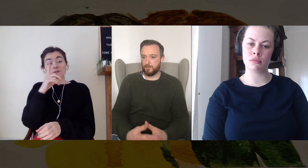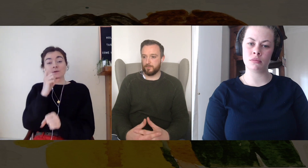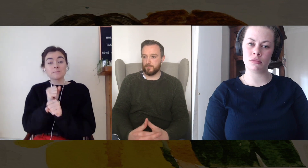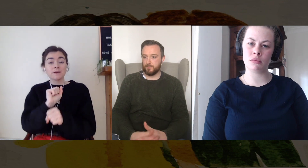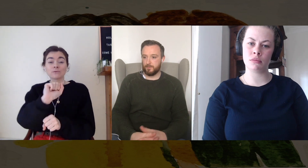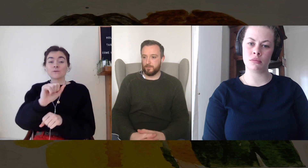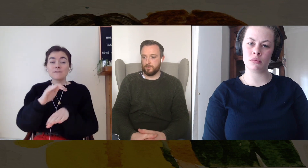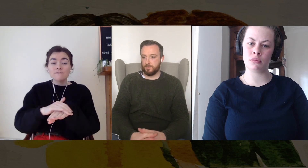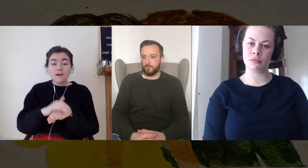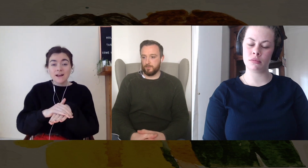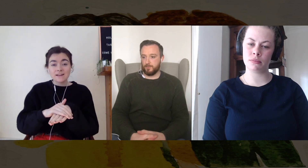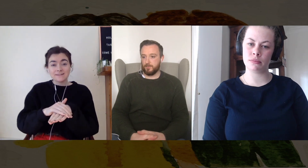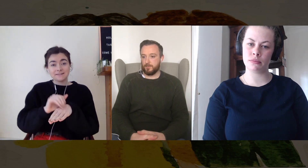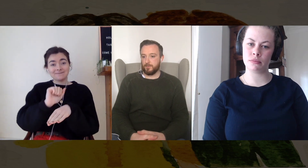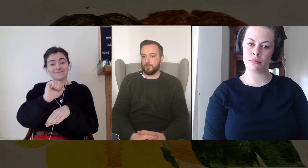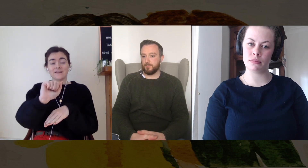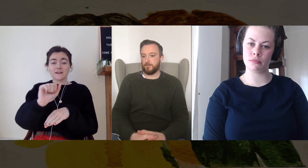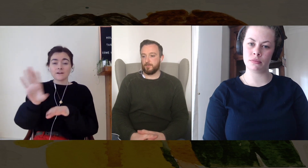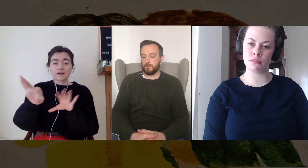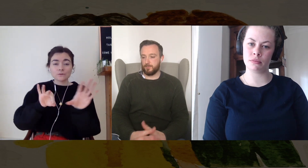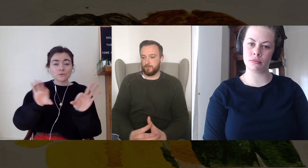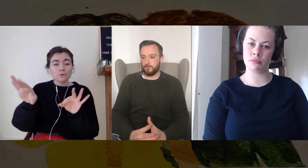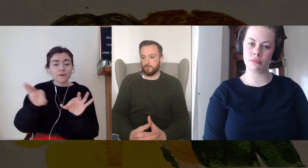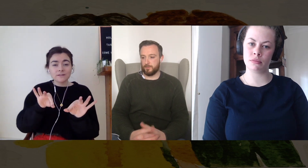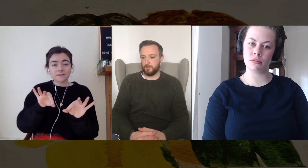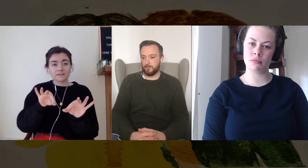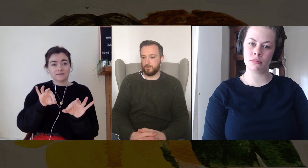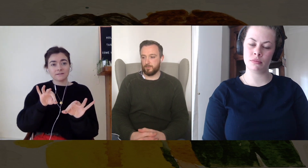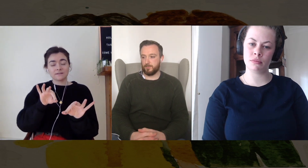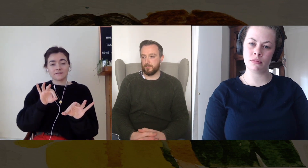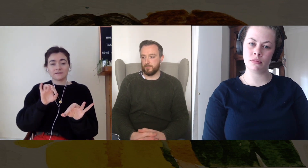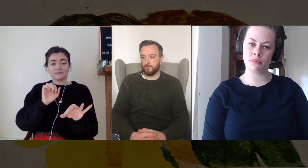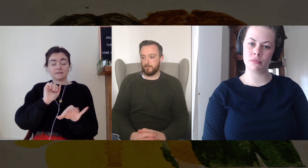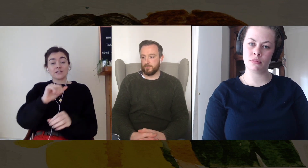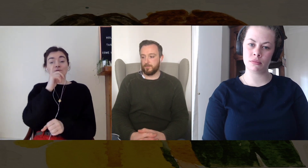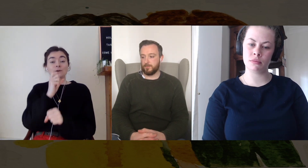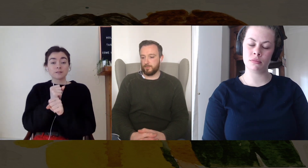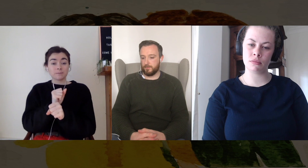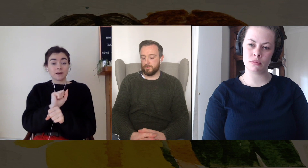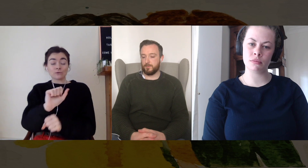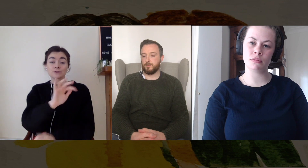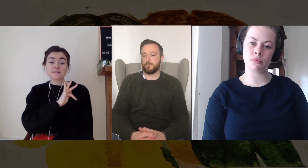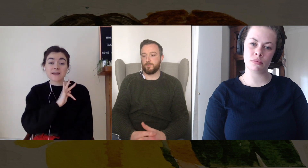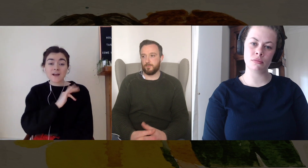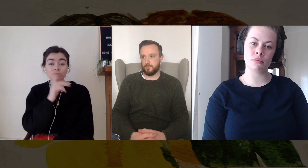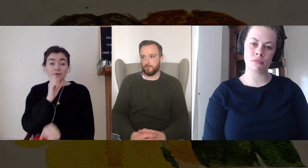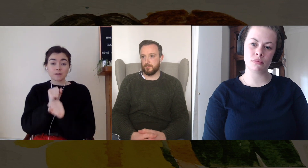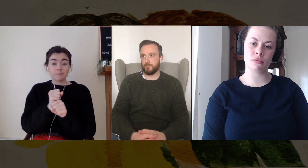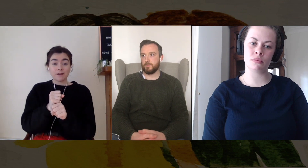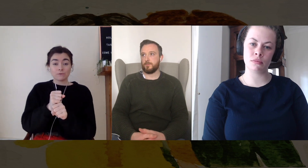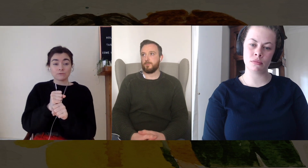So you've kind of covered it a little bit. Any kind of one specific example that you feel represents self-care? And you talked about your